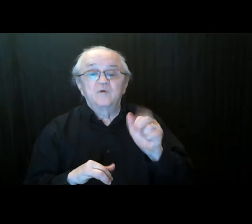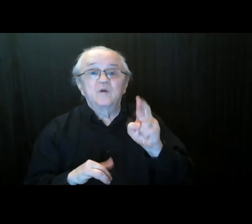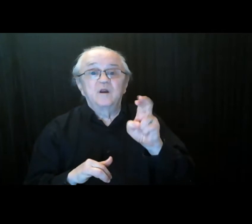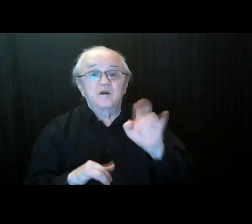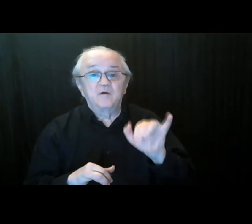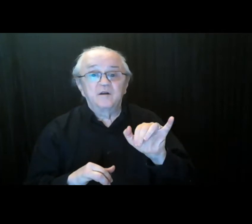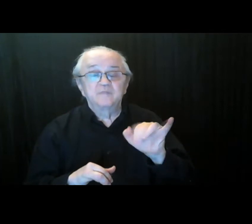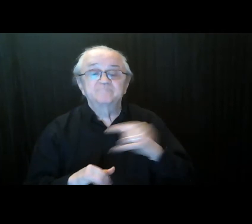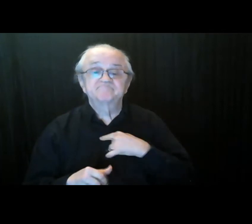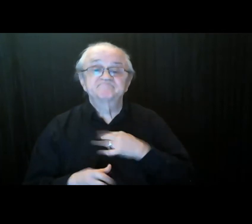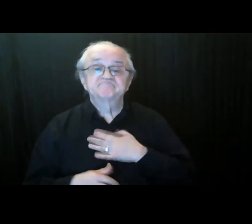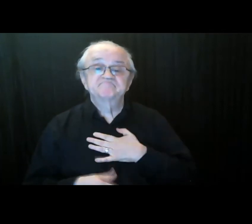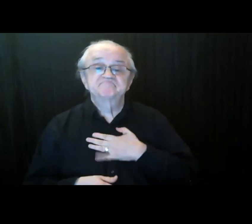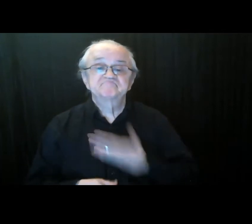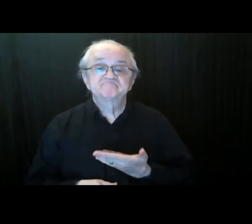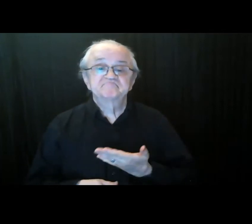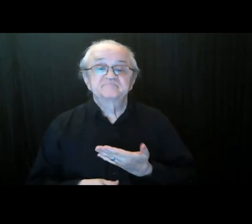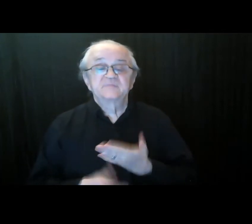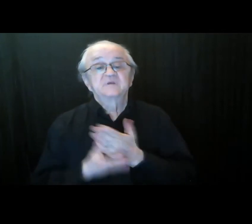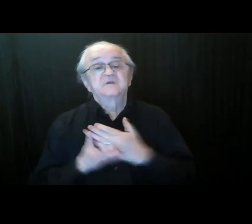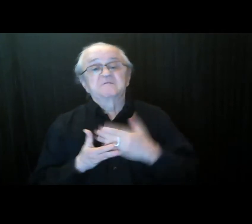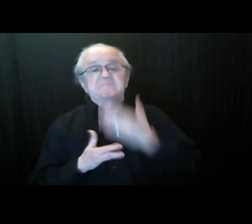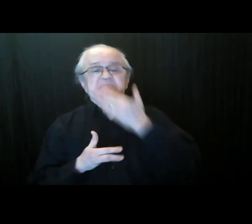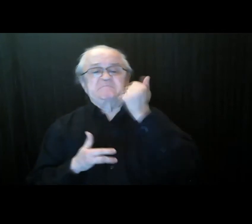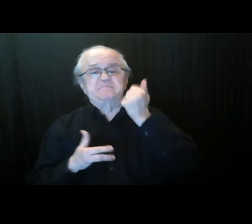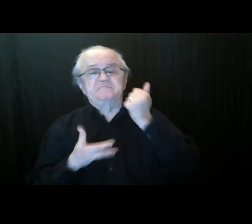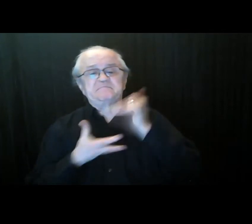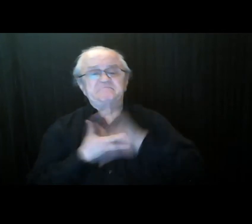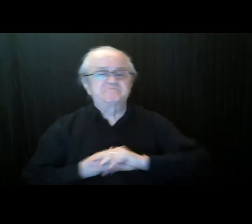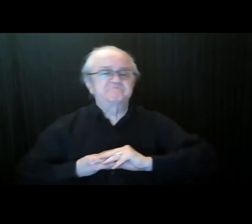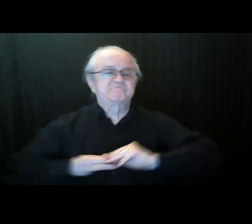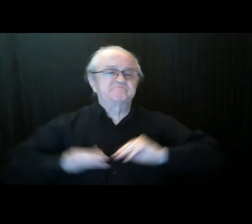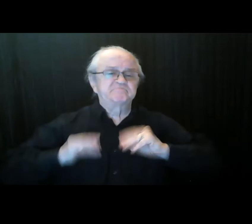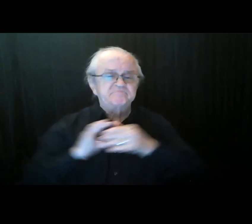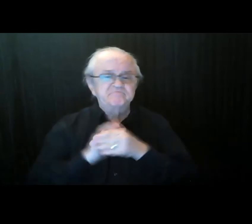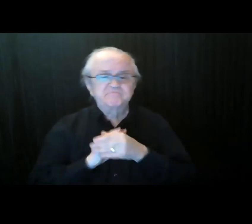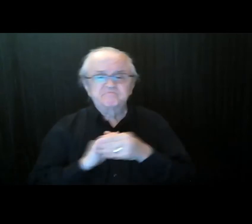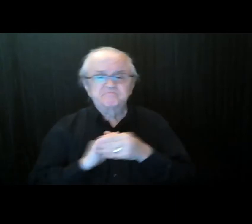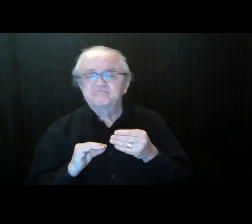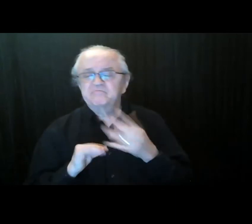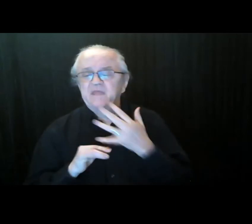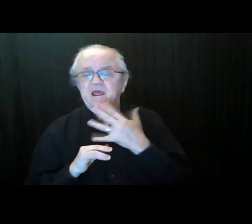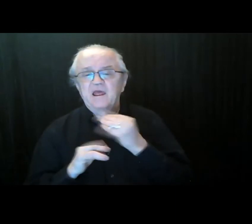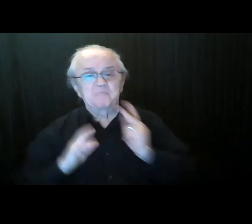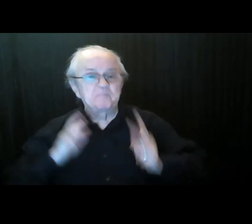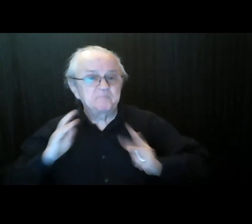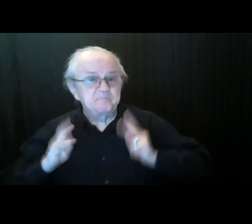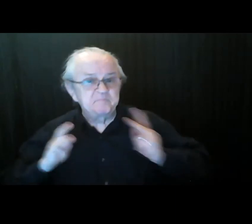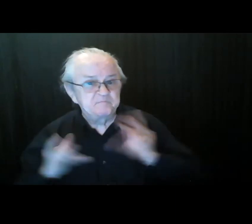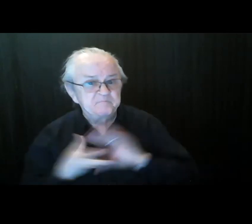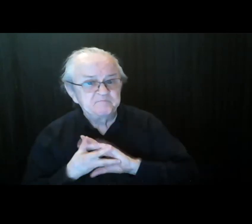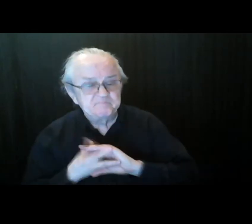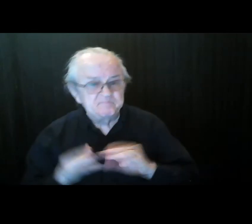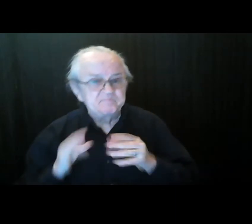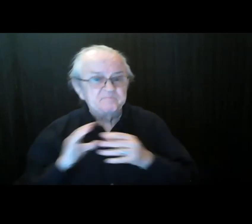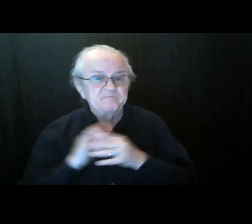to admit that some of the best storytelling and some of the best storytellers I've heard, and I've heard